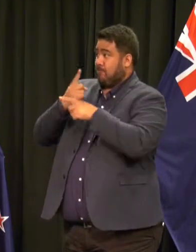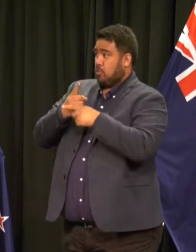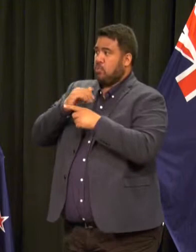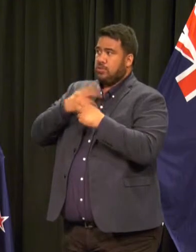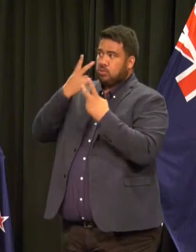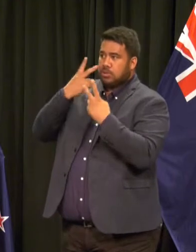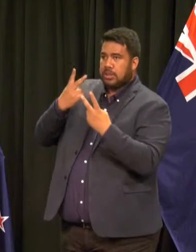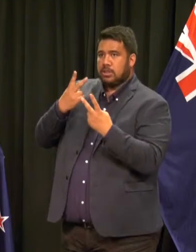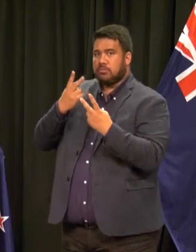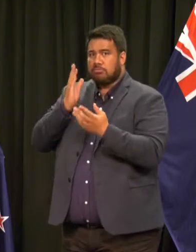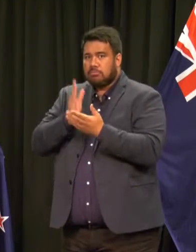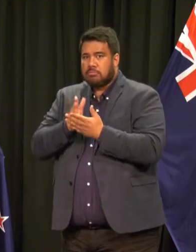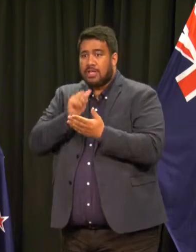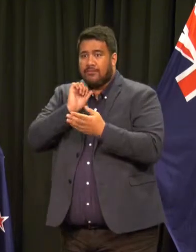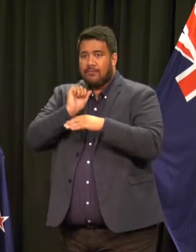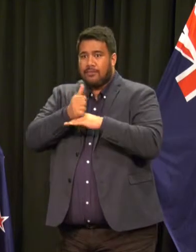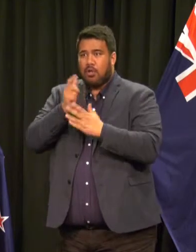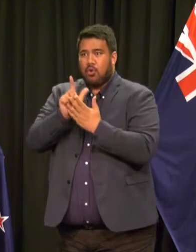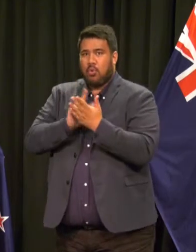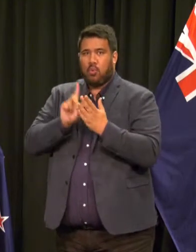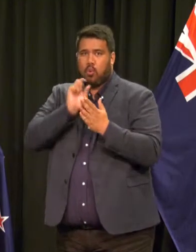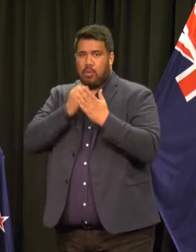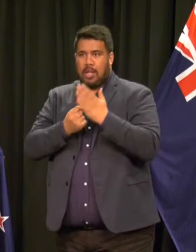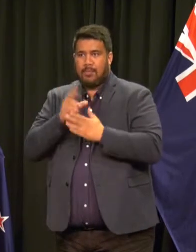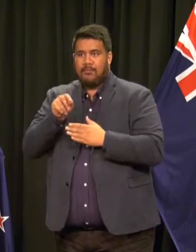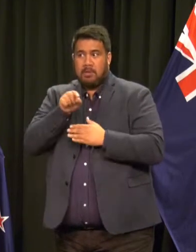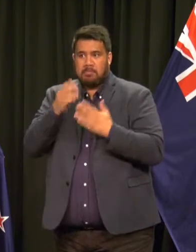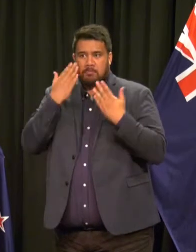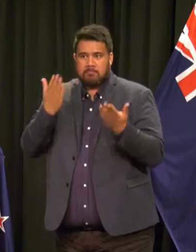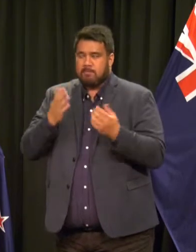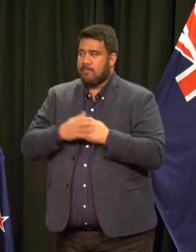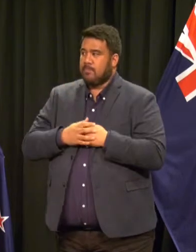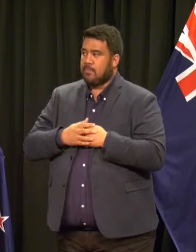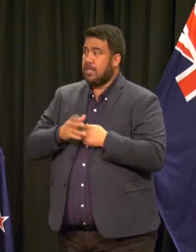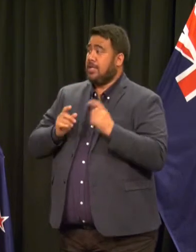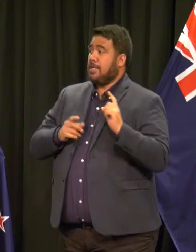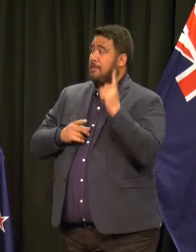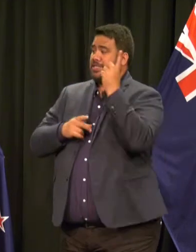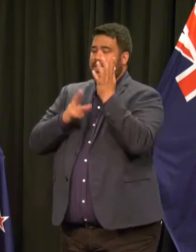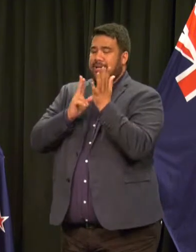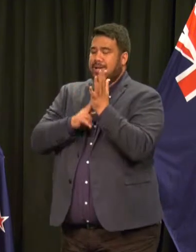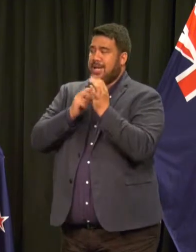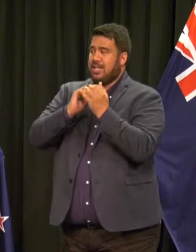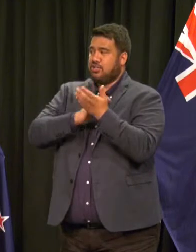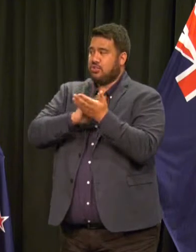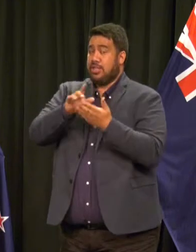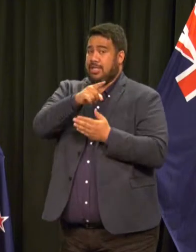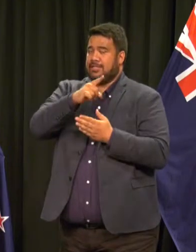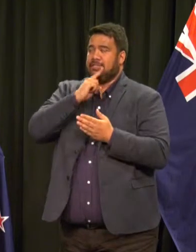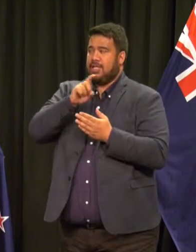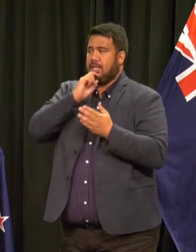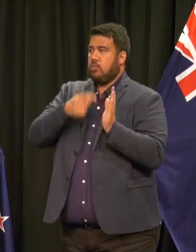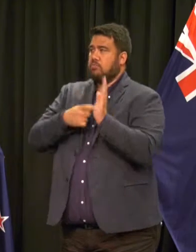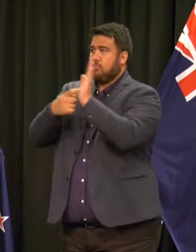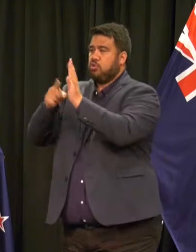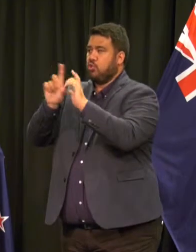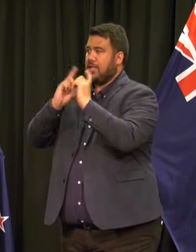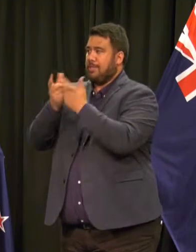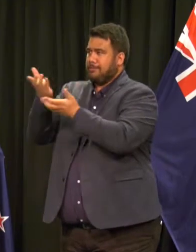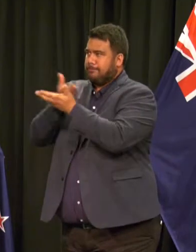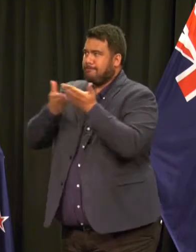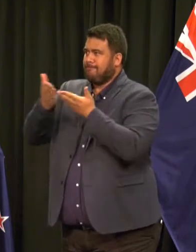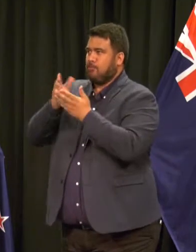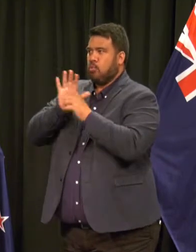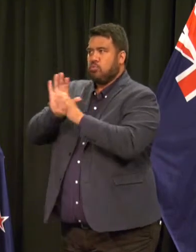are. Minister Nash told Stuff that he will be taking that to Cabinet and pushing for it with his colleagues.